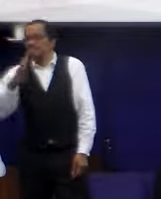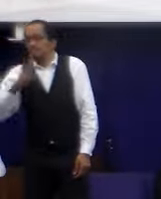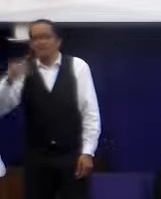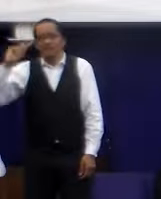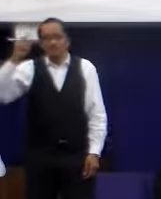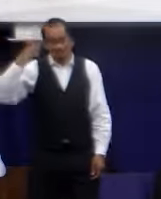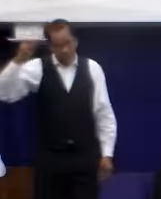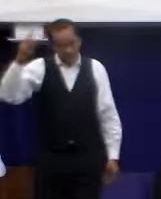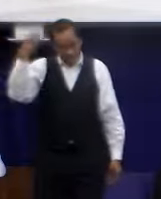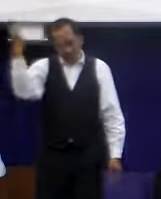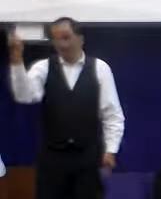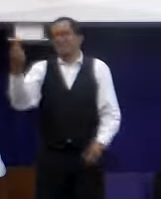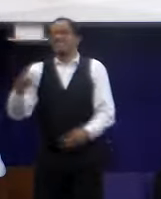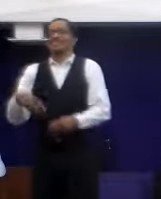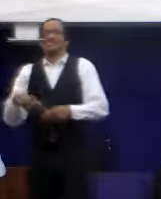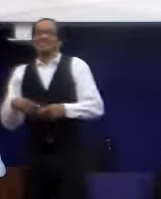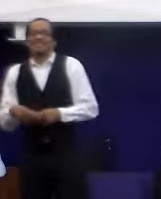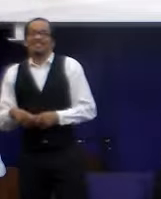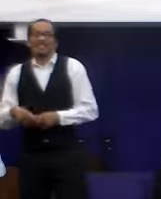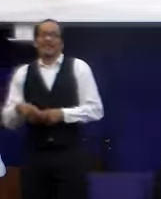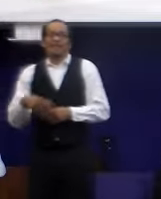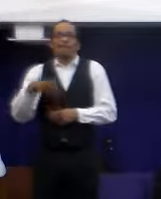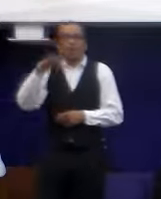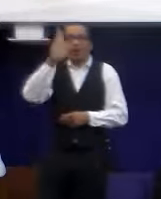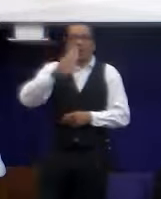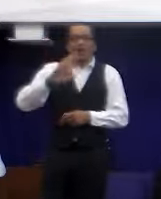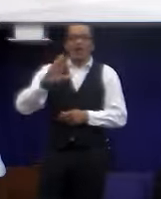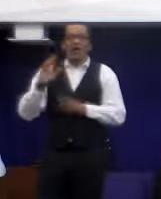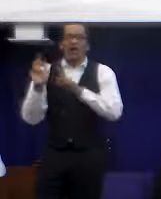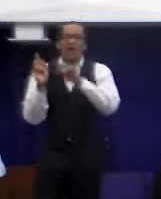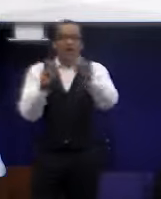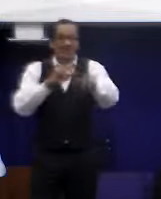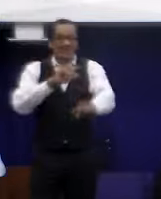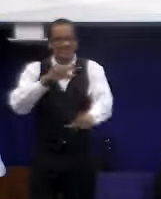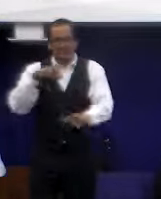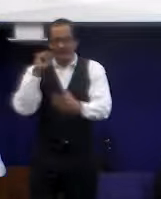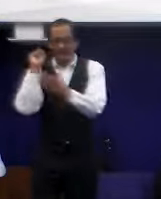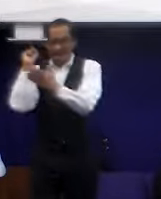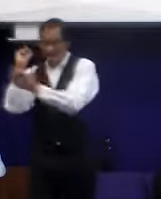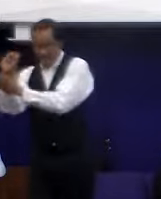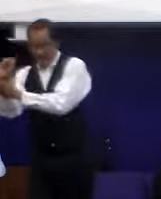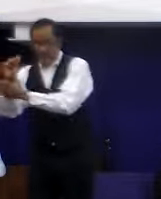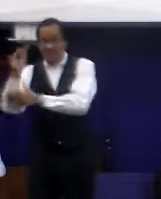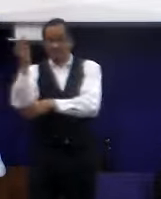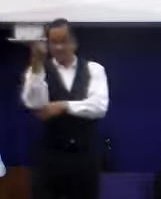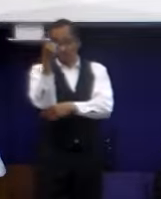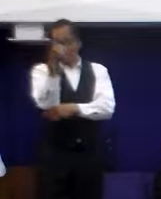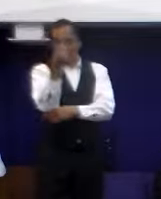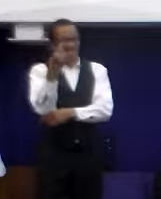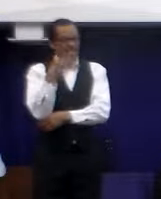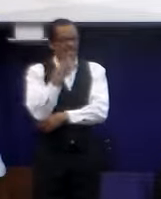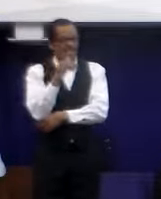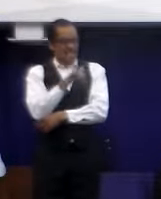right. Just like God spoke to Adam first. Then the enemy said, did God say that? Did he say